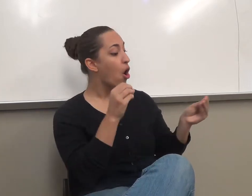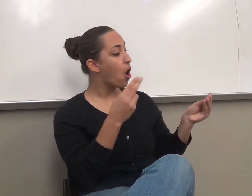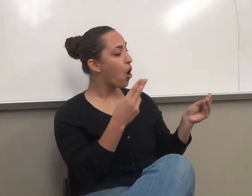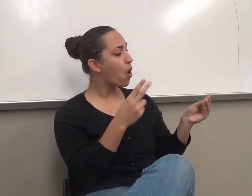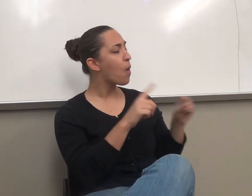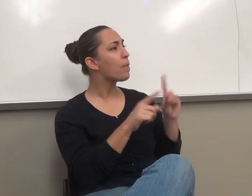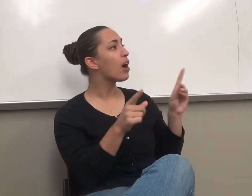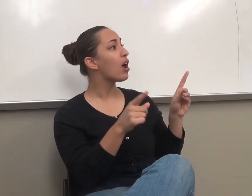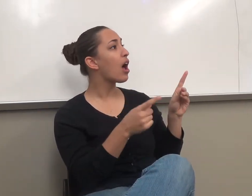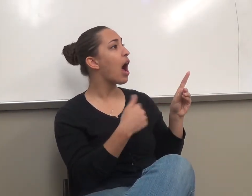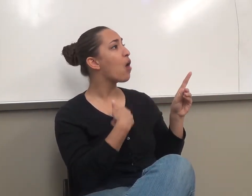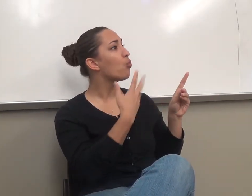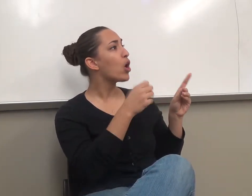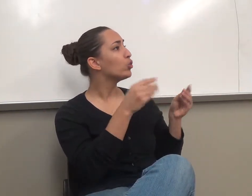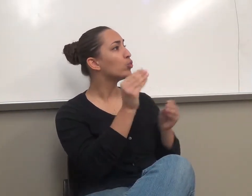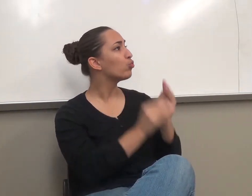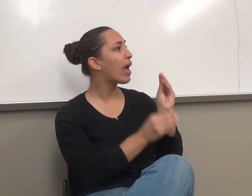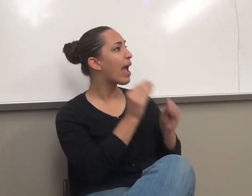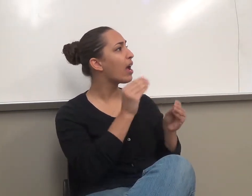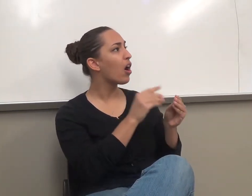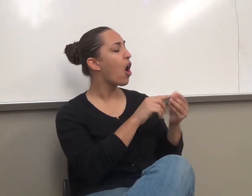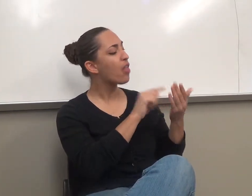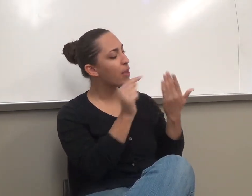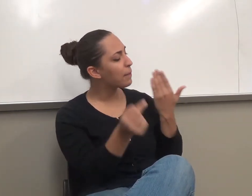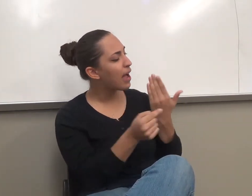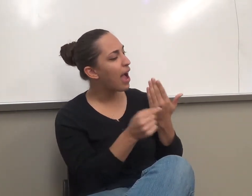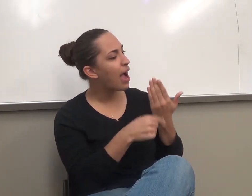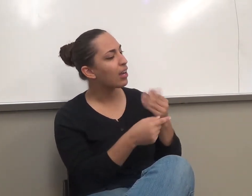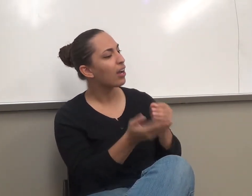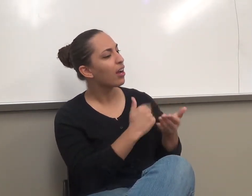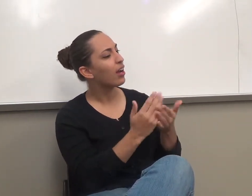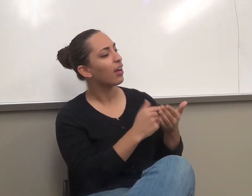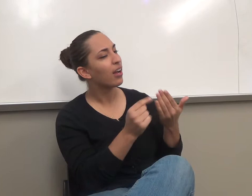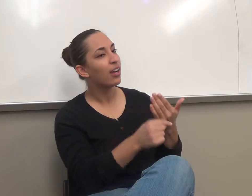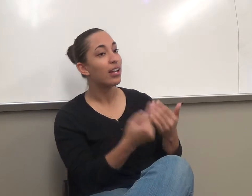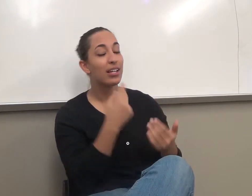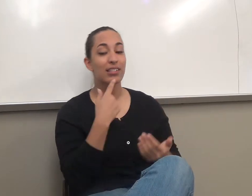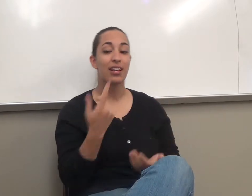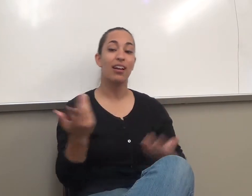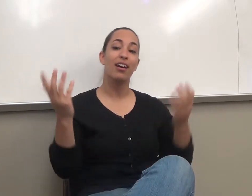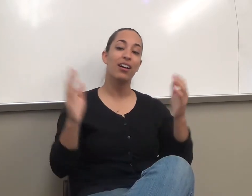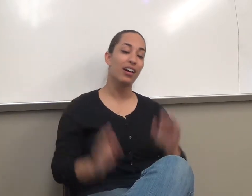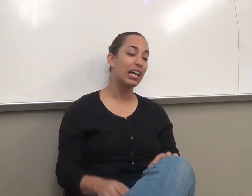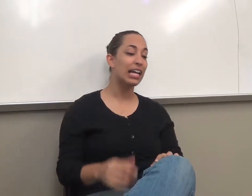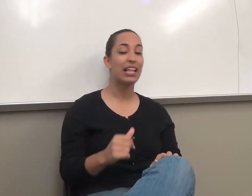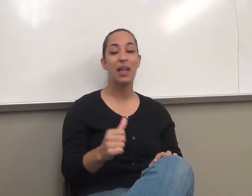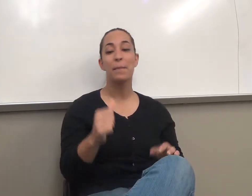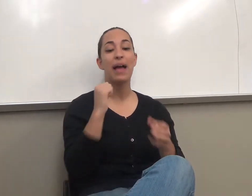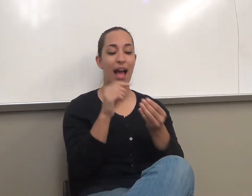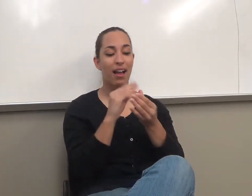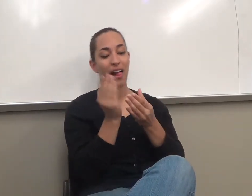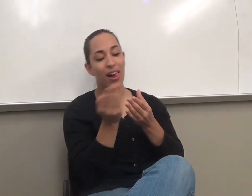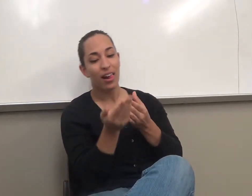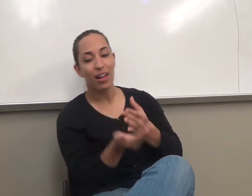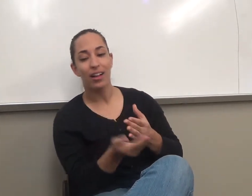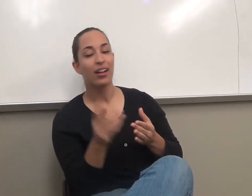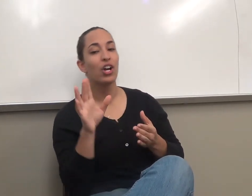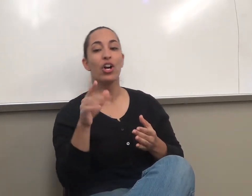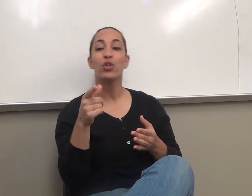wanted you to grade was back here. And I say, well, you know, it was back at the back. I say, you've got to have the paper you want me to